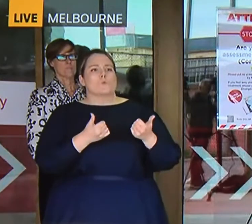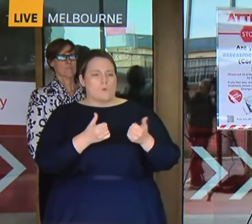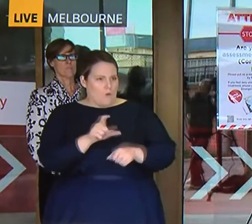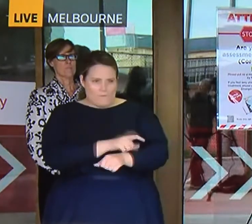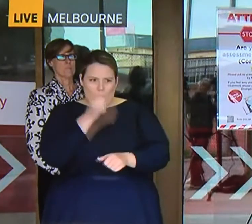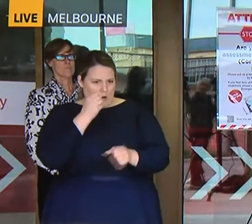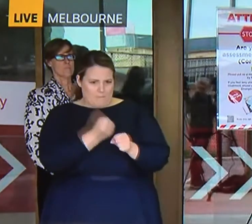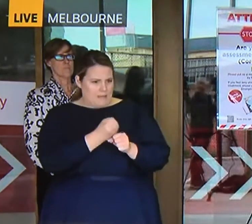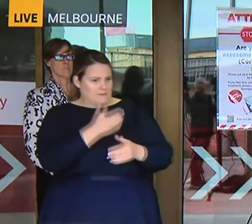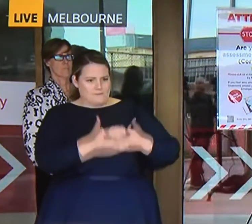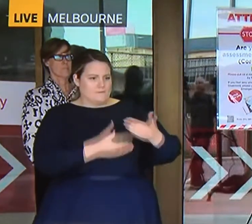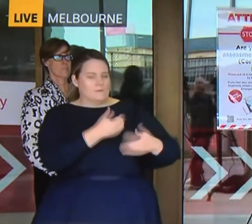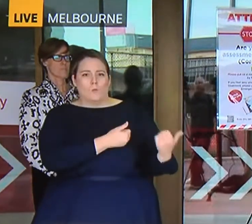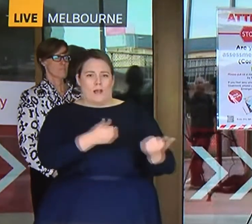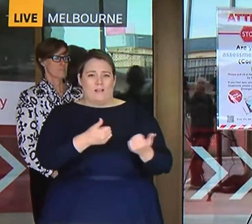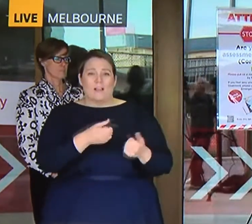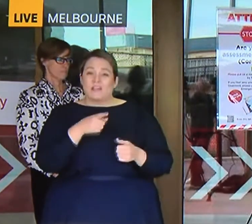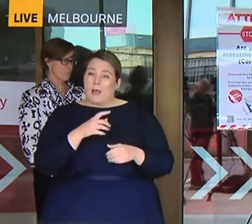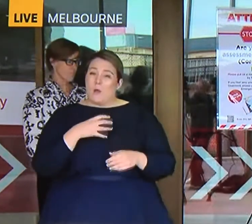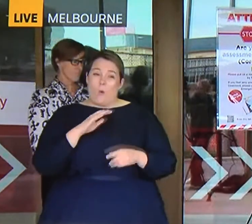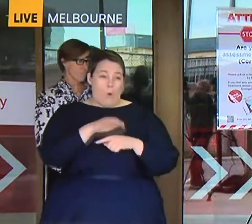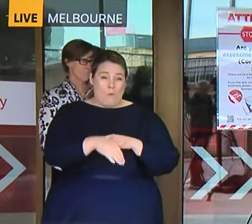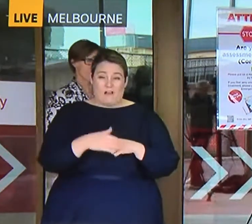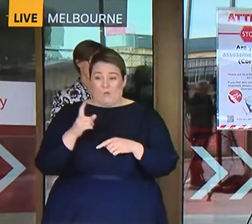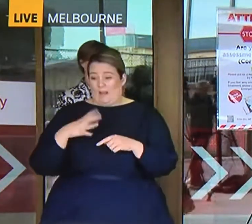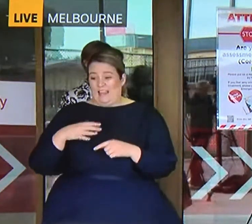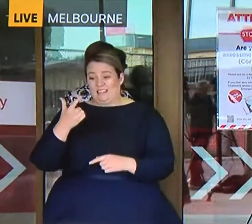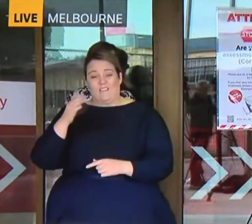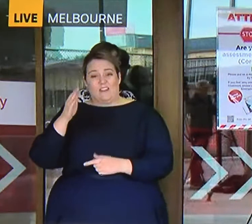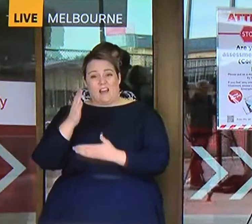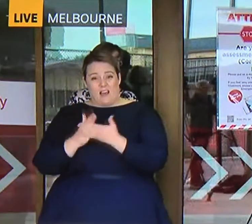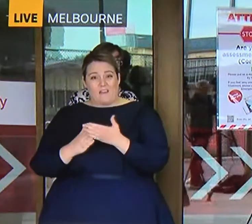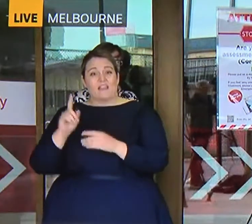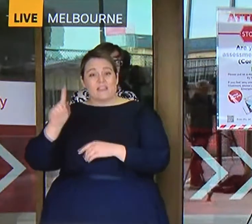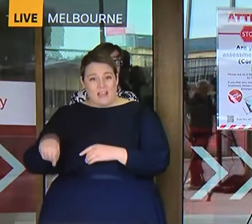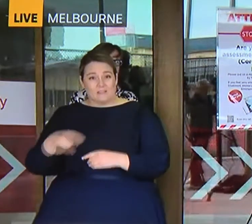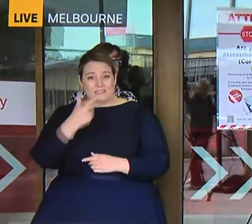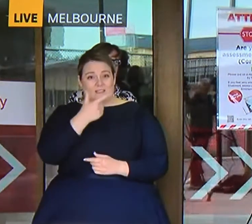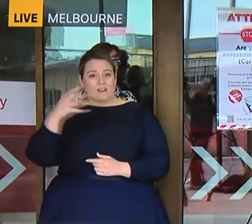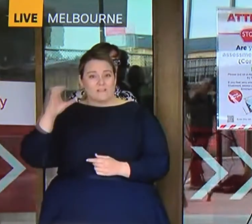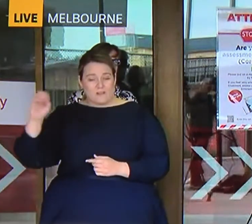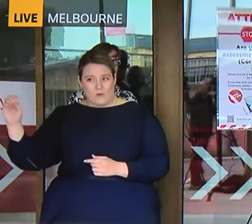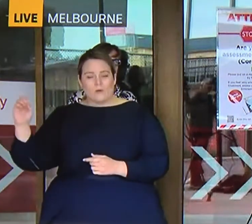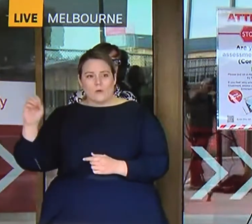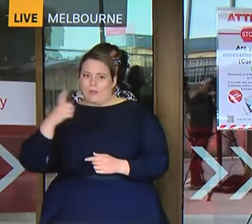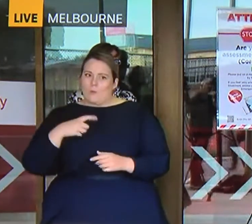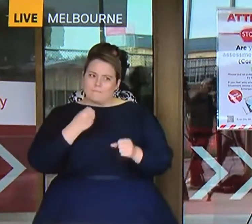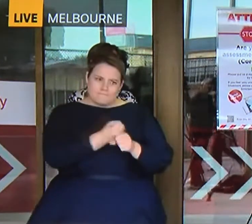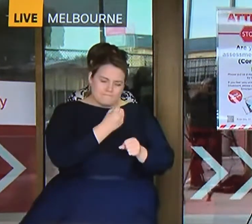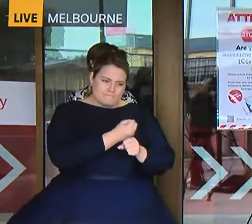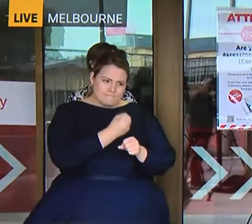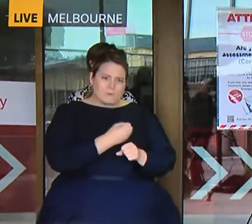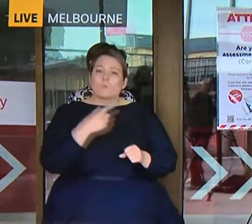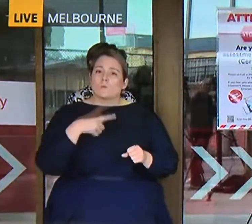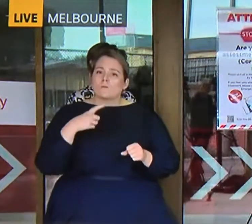front. That is more than the 7,500 we need, and a big part of that is to make sure that we have distributions through